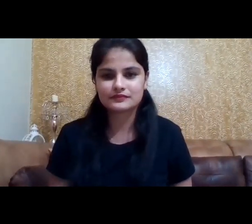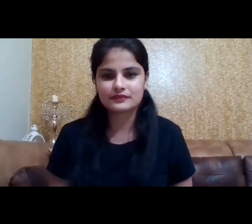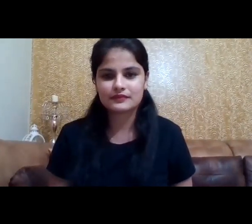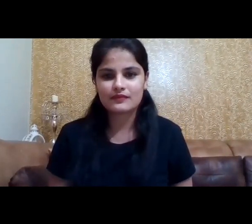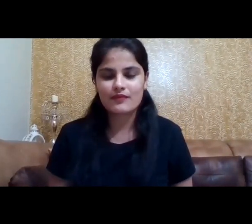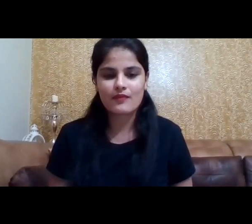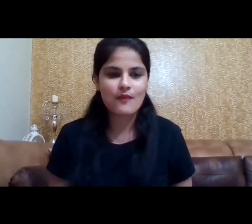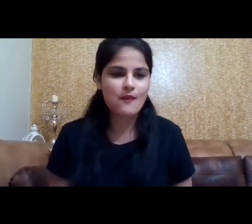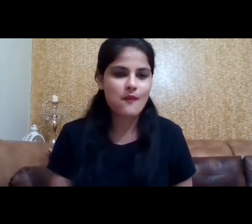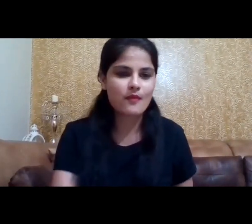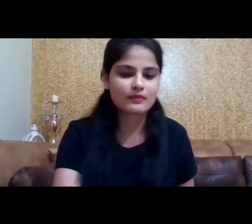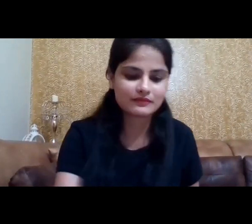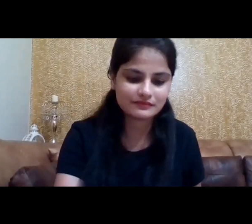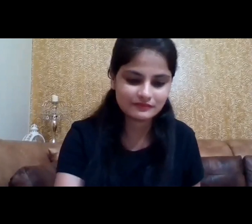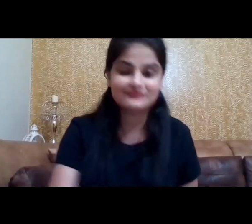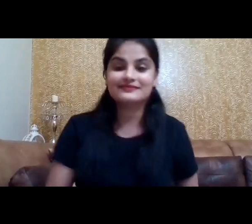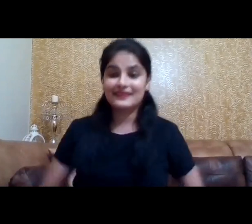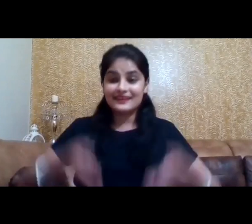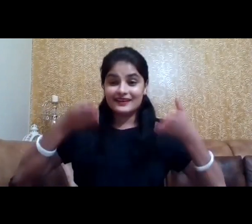Next slide, please.